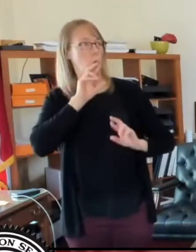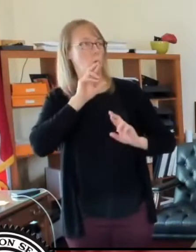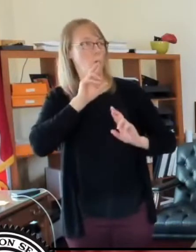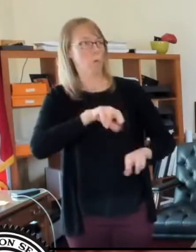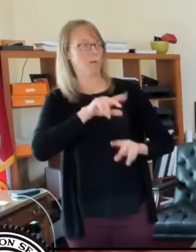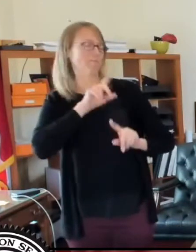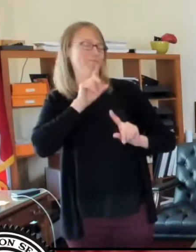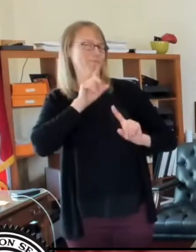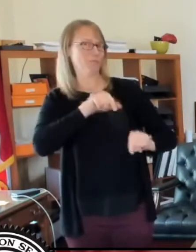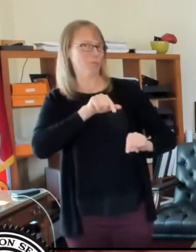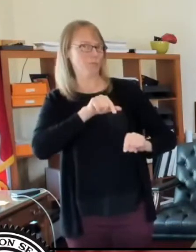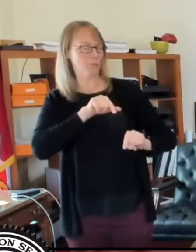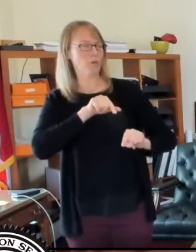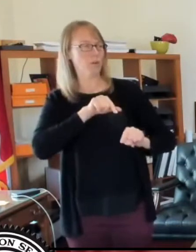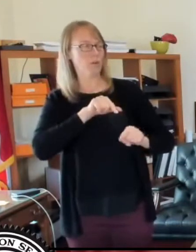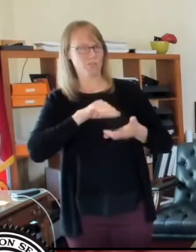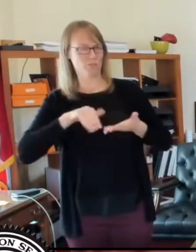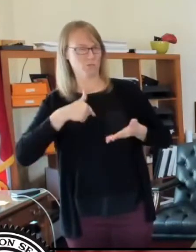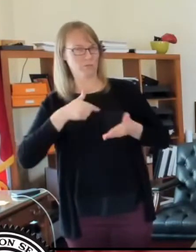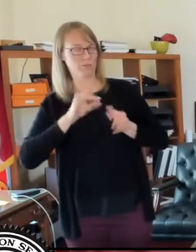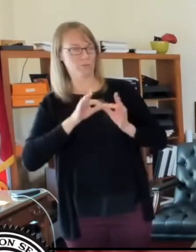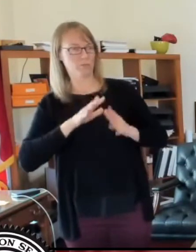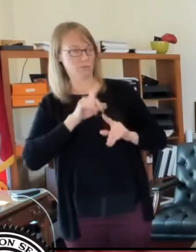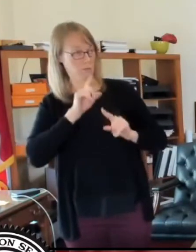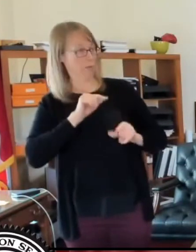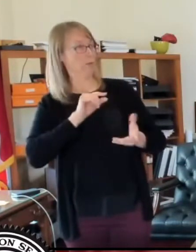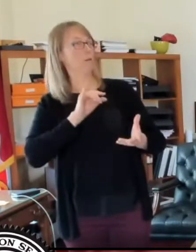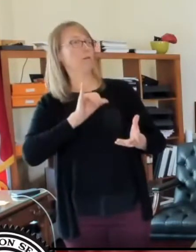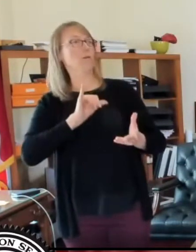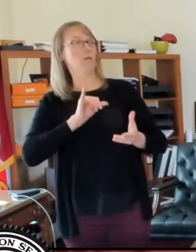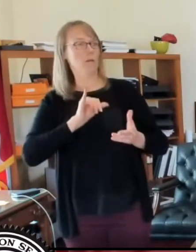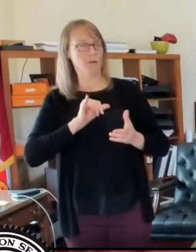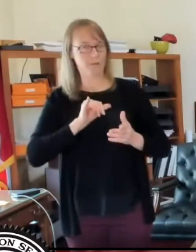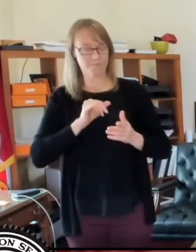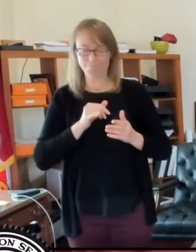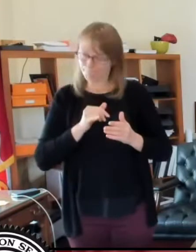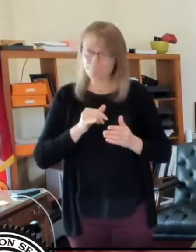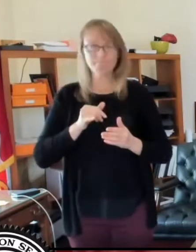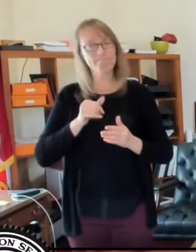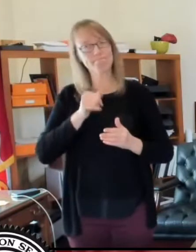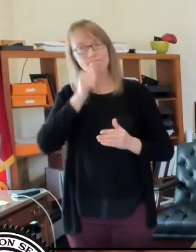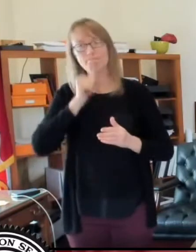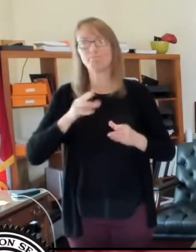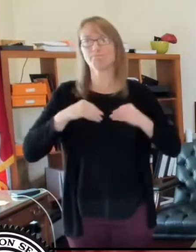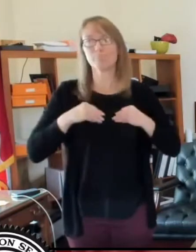have been considerably higher. If you look at last Sunday,